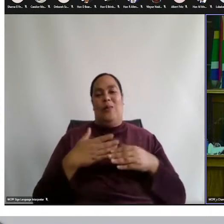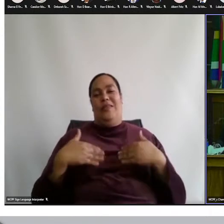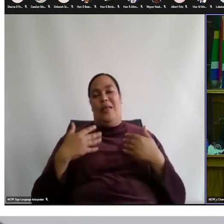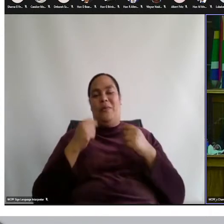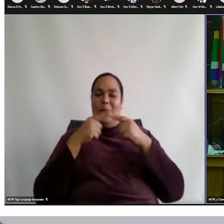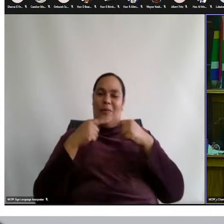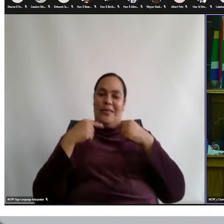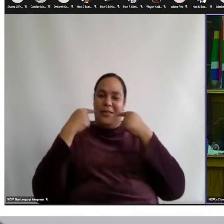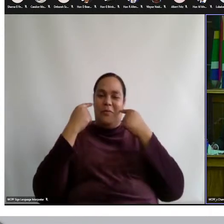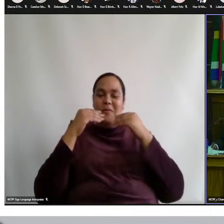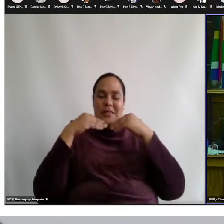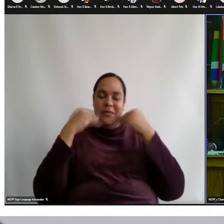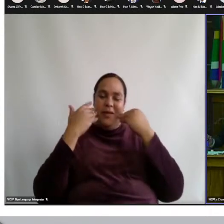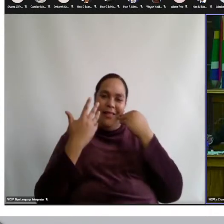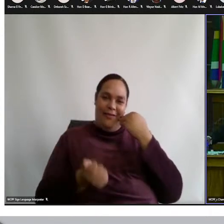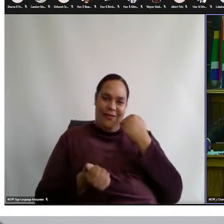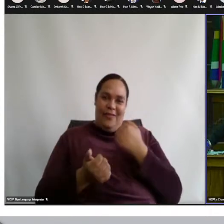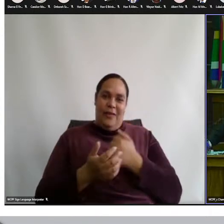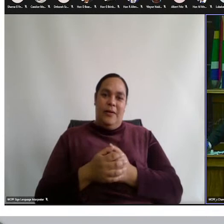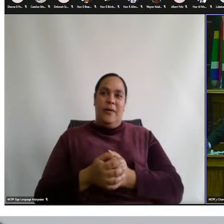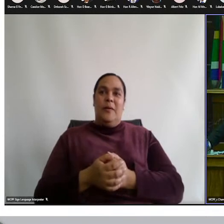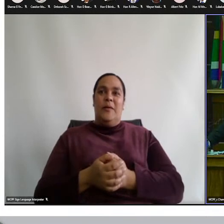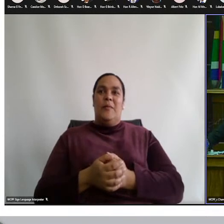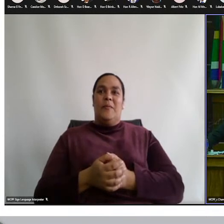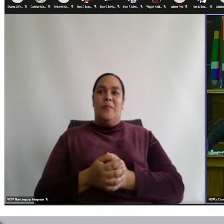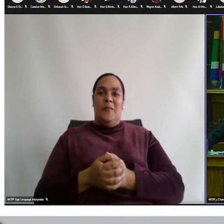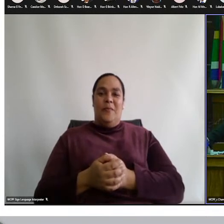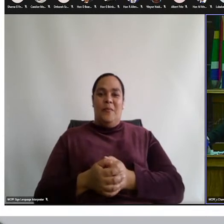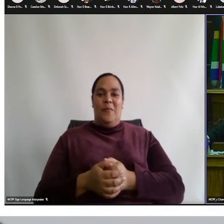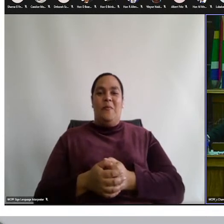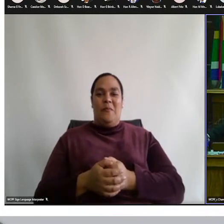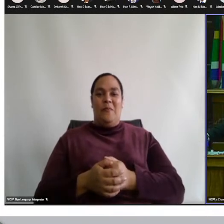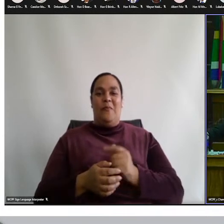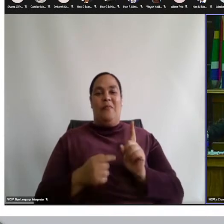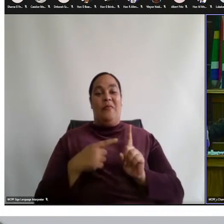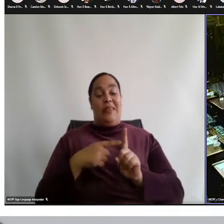smile. Mr. Breda